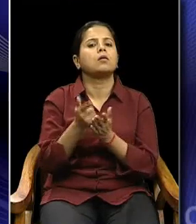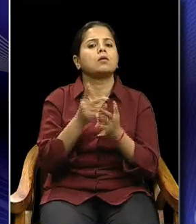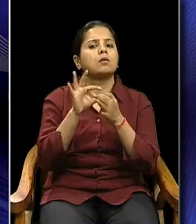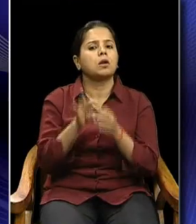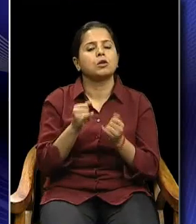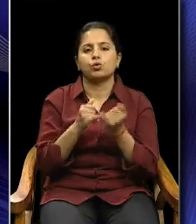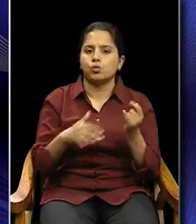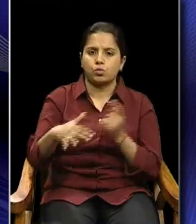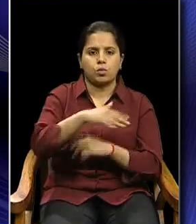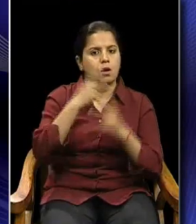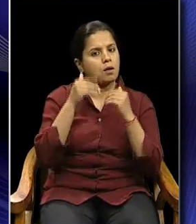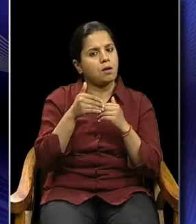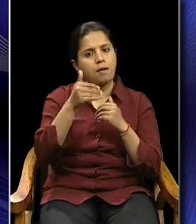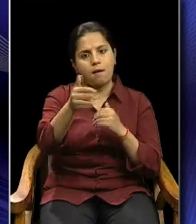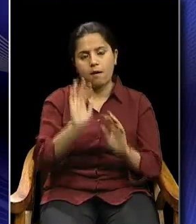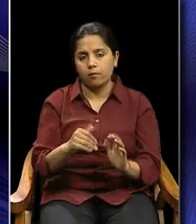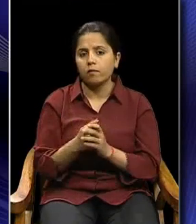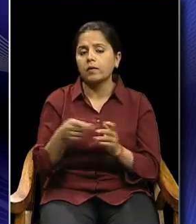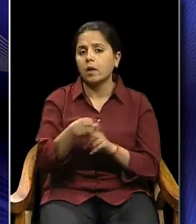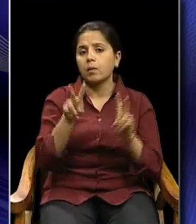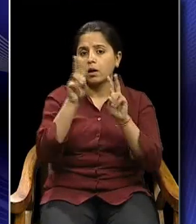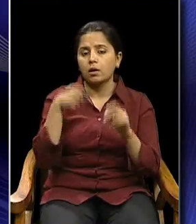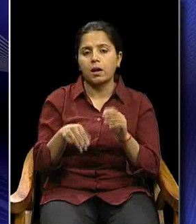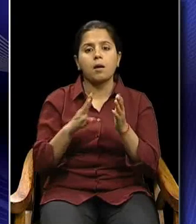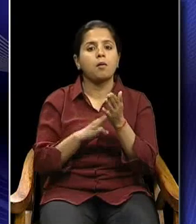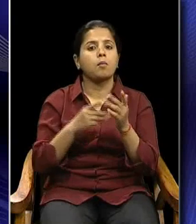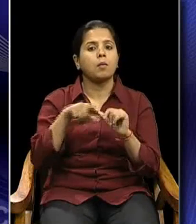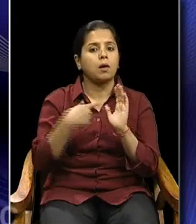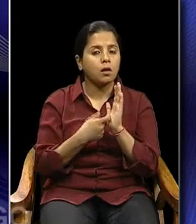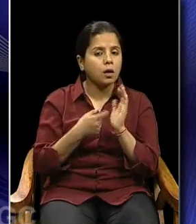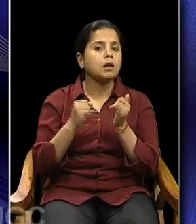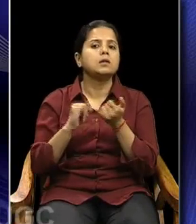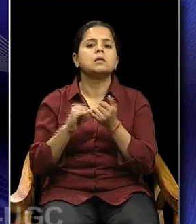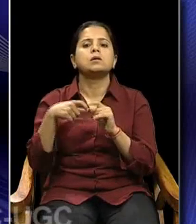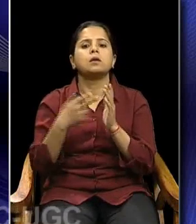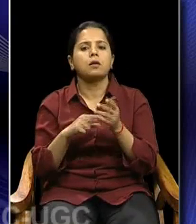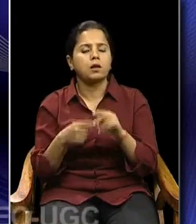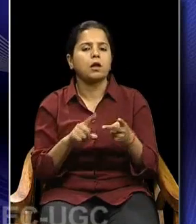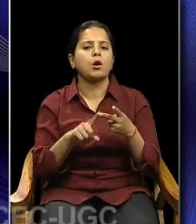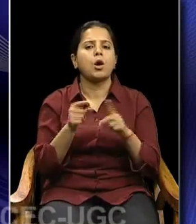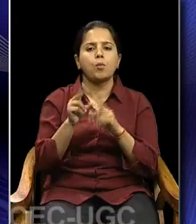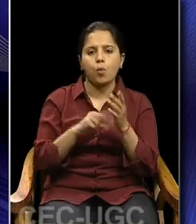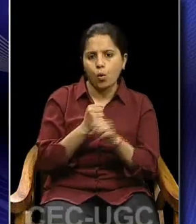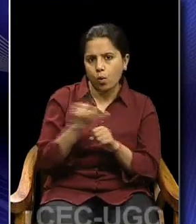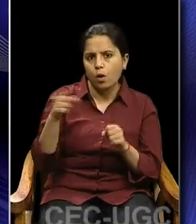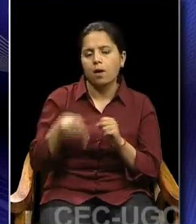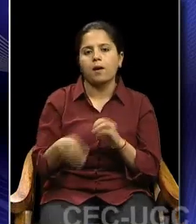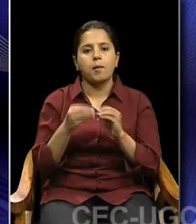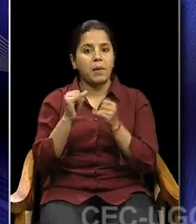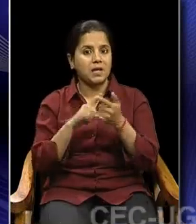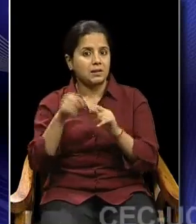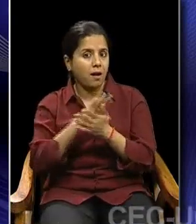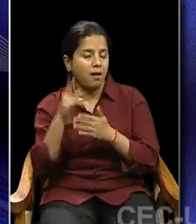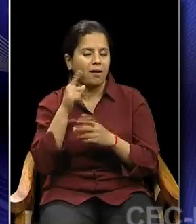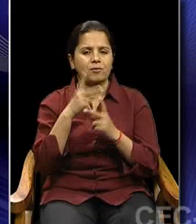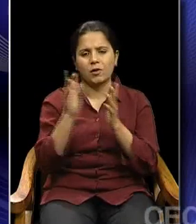well. And in that context we find Makar Sankranti, Pongal, Holi, Baisakhi, Onam, etc. They herald the advent of a